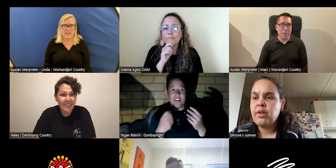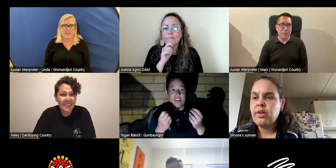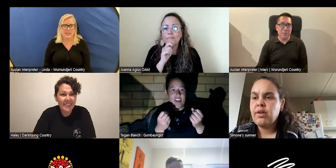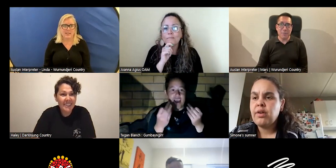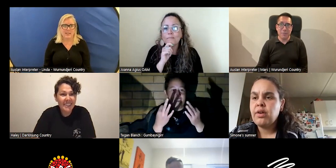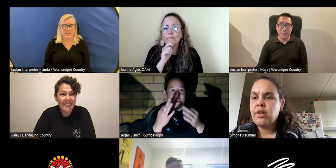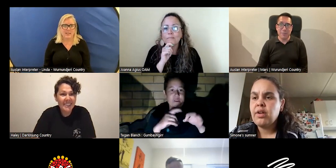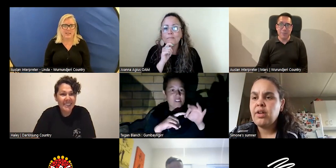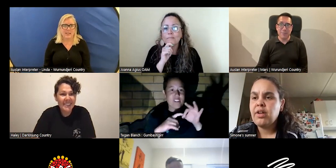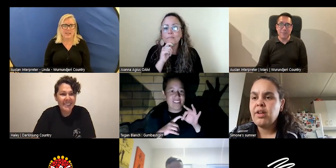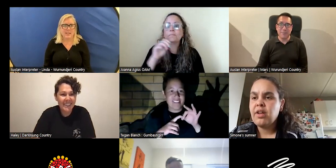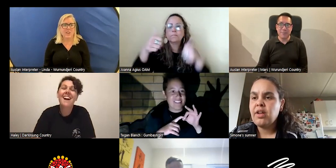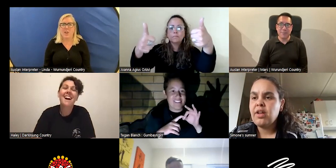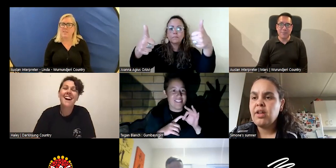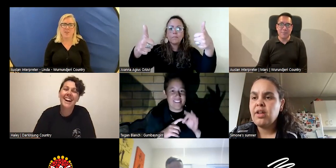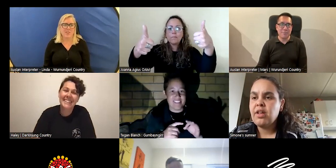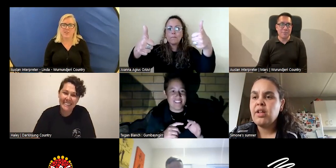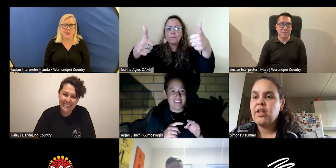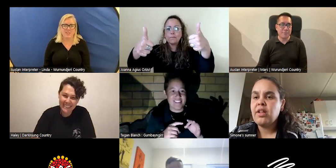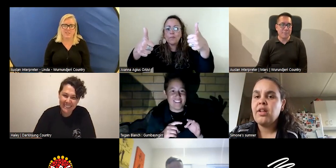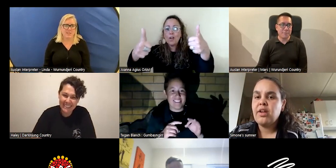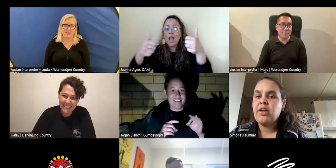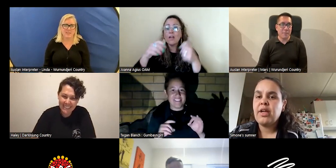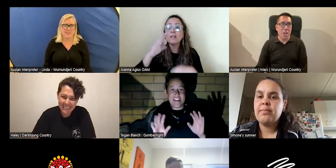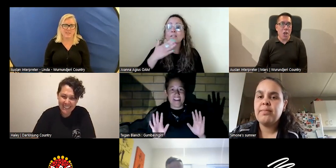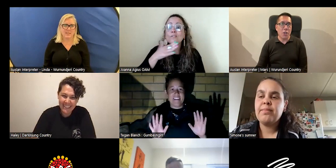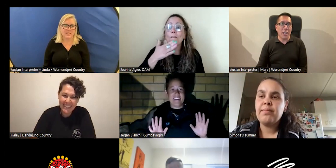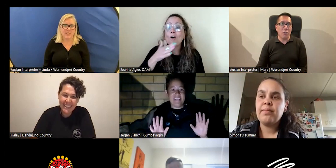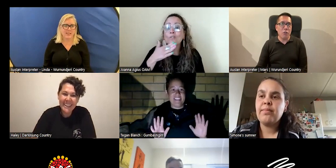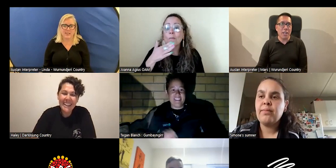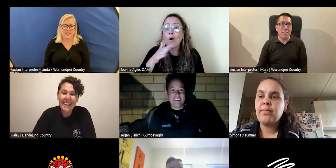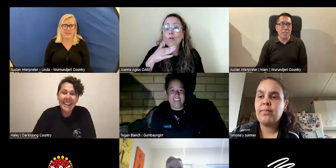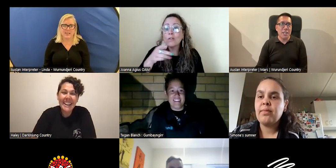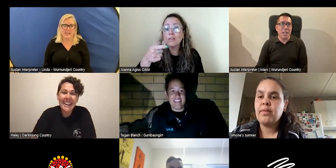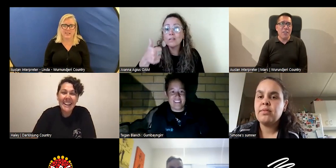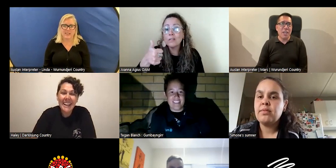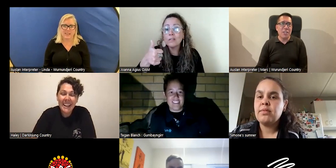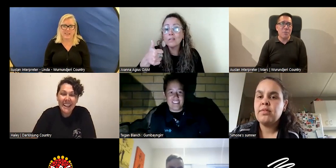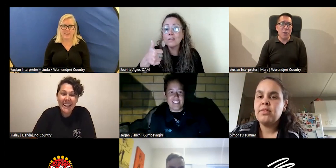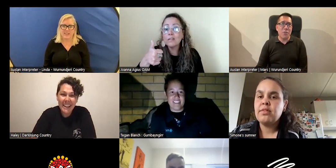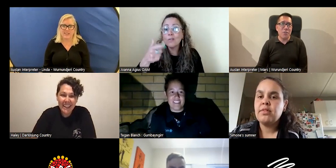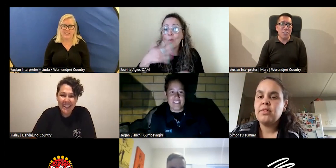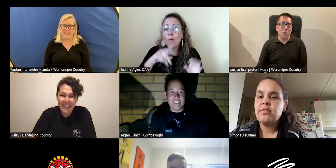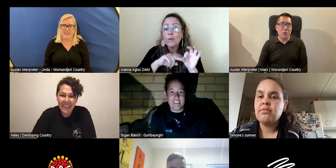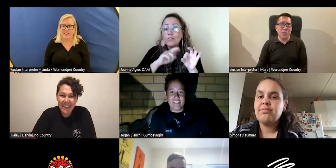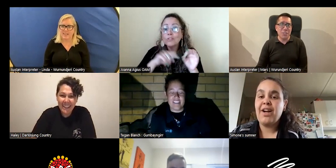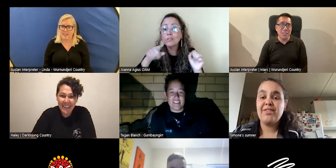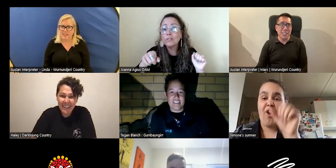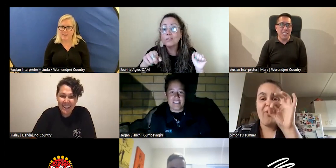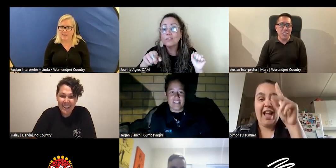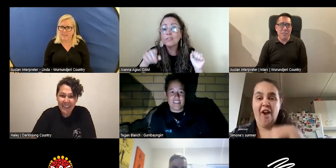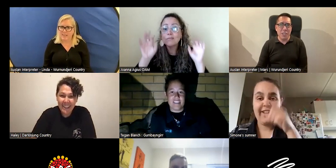Yep, go. No, I've got no questions. Okay, great. Thanks, Simone. You all